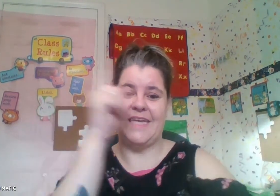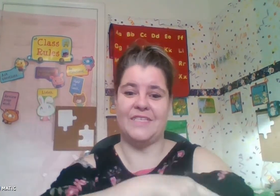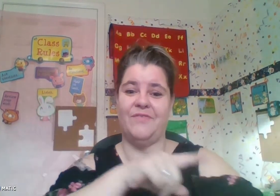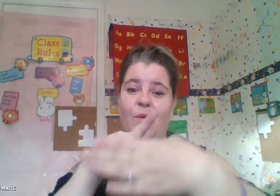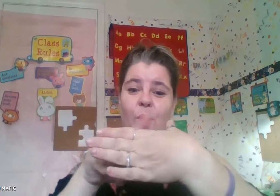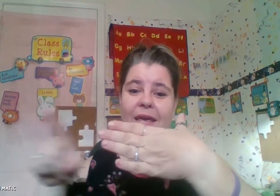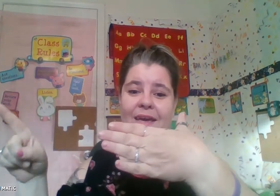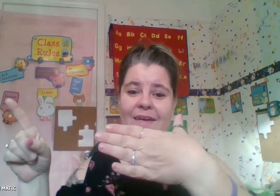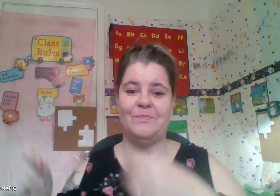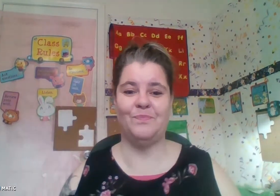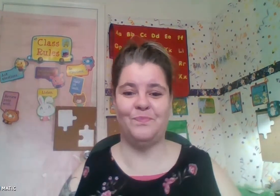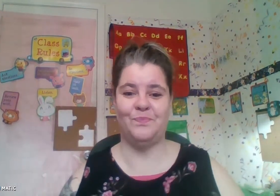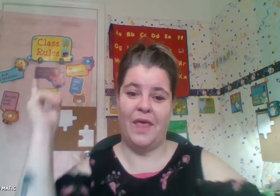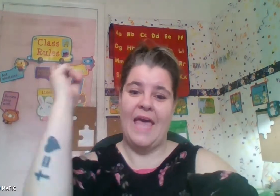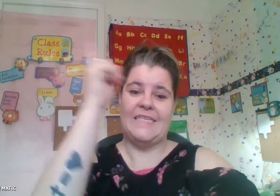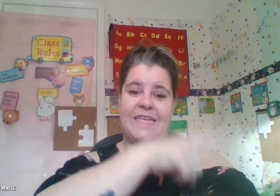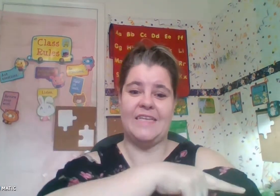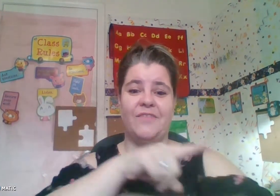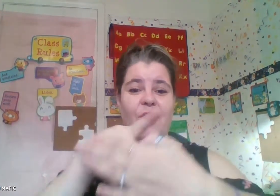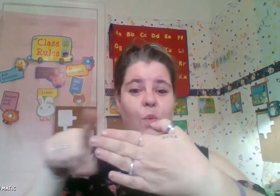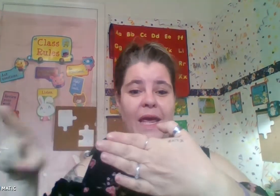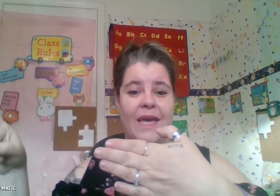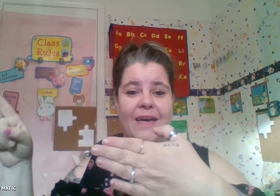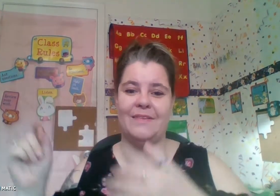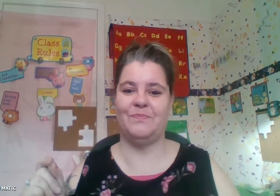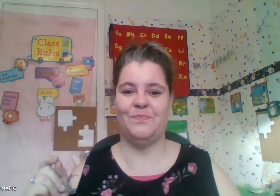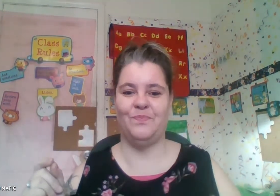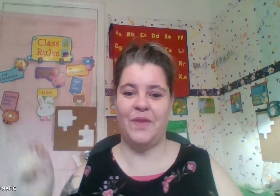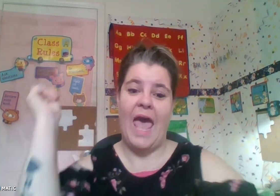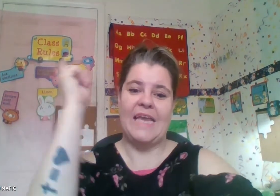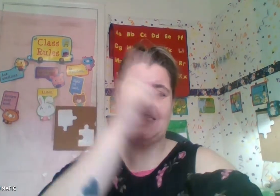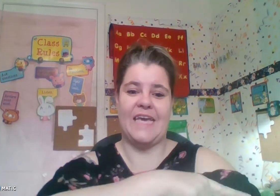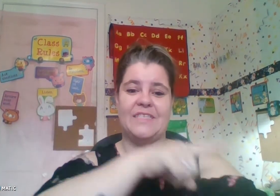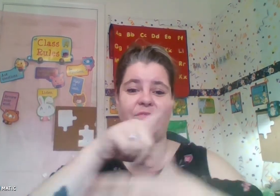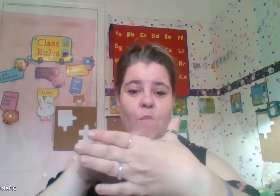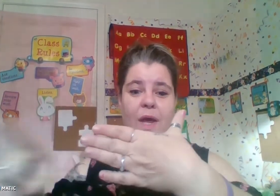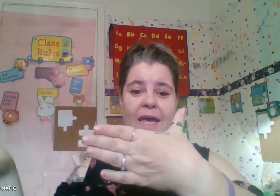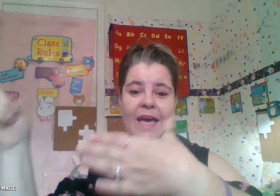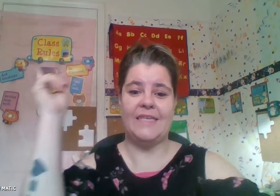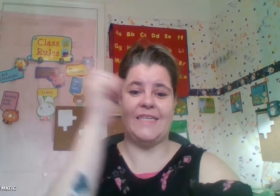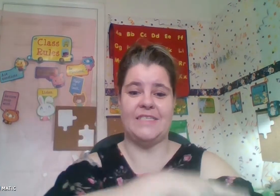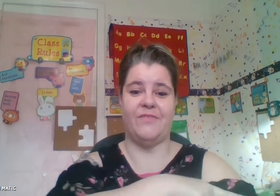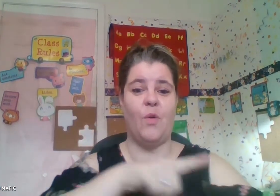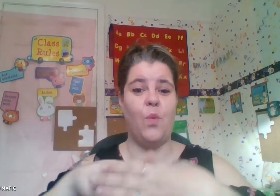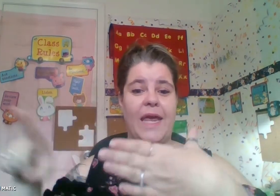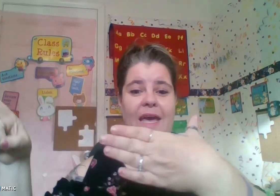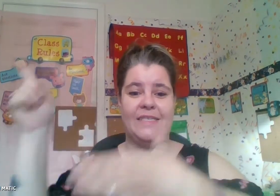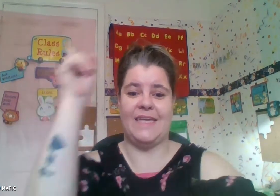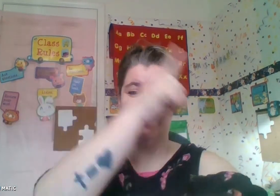Days of the week, days of the week, days of the week, days of the week, days of